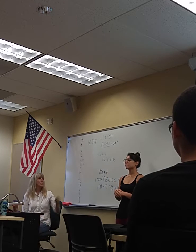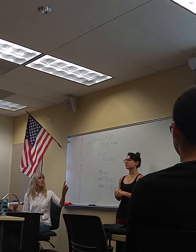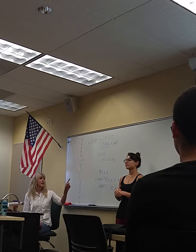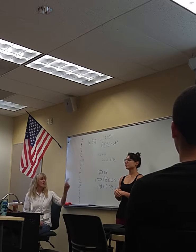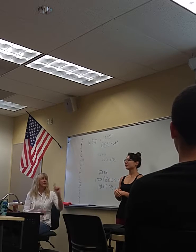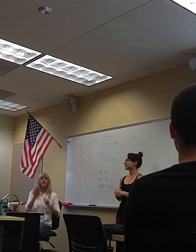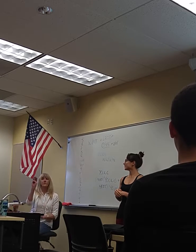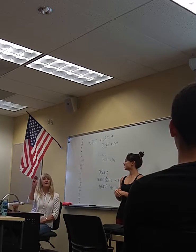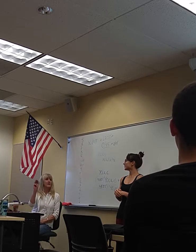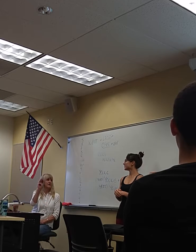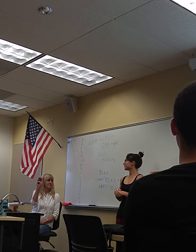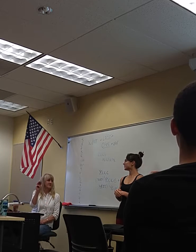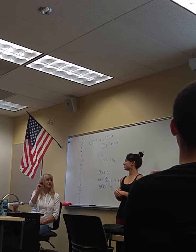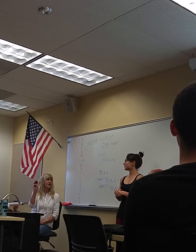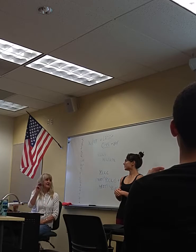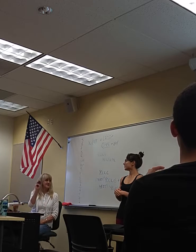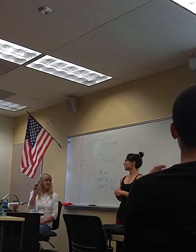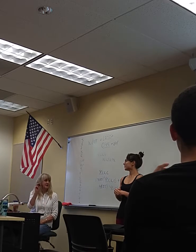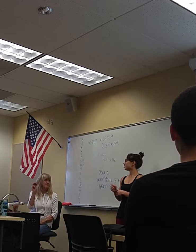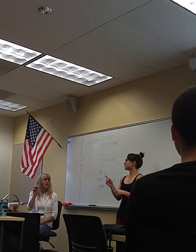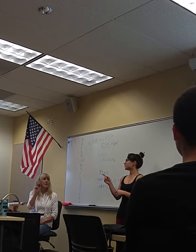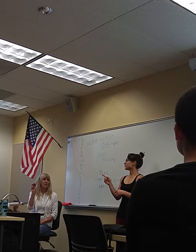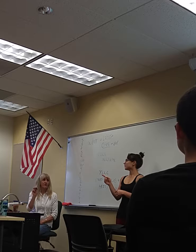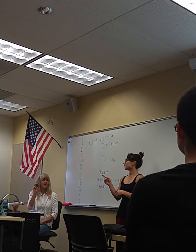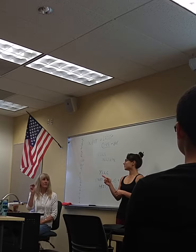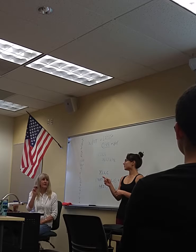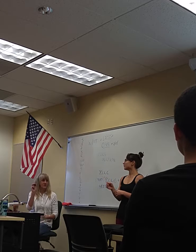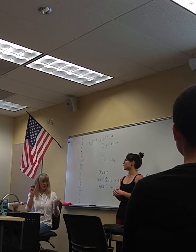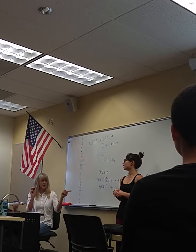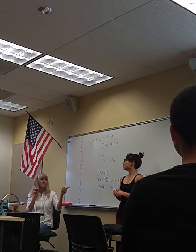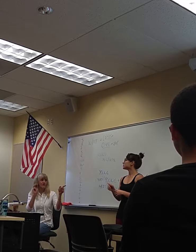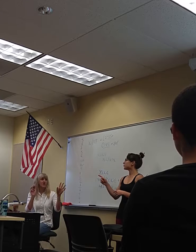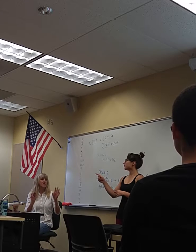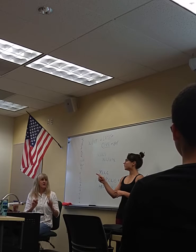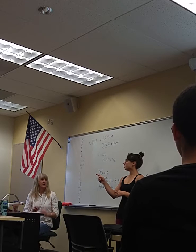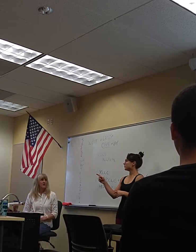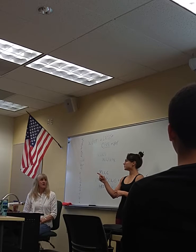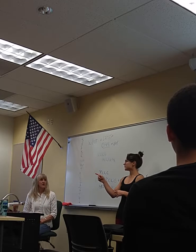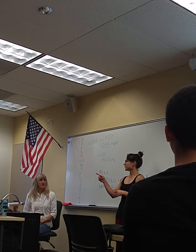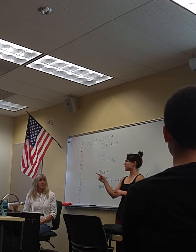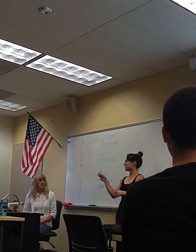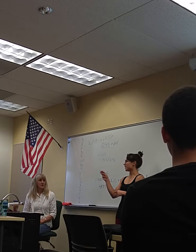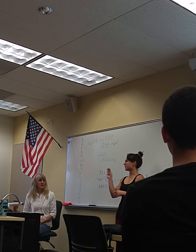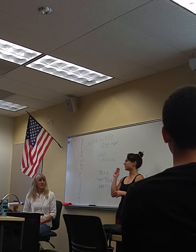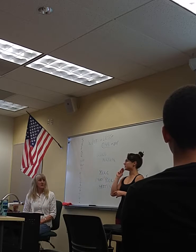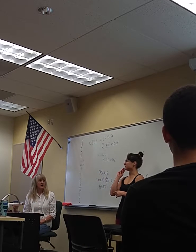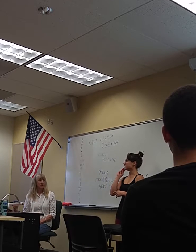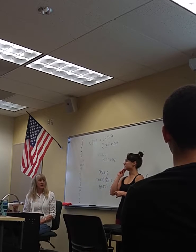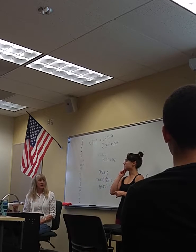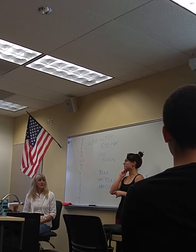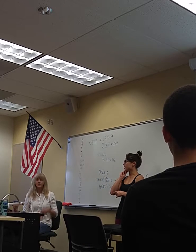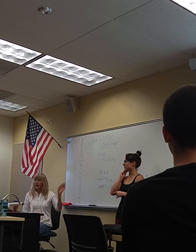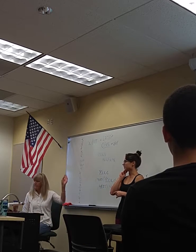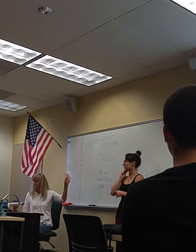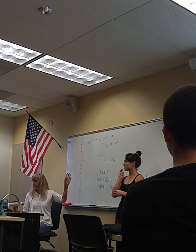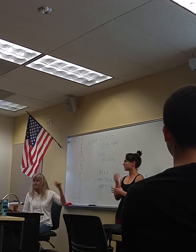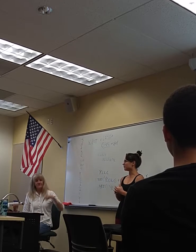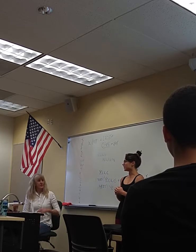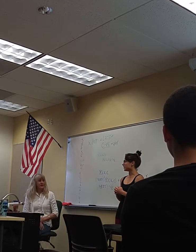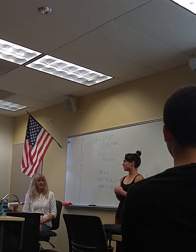We're going to let you do melanin, the shake and see. Remember how we talked about Right. for So you? this was actually mine. I did Don't give